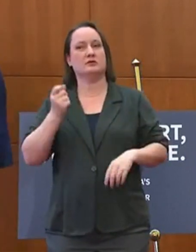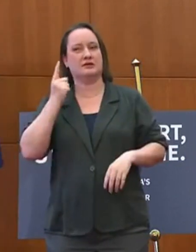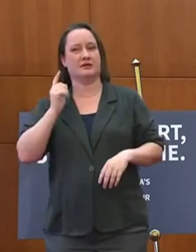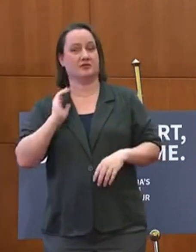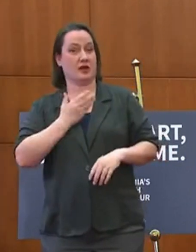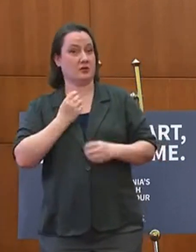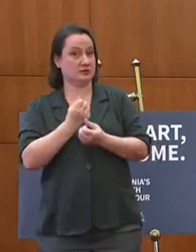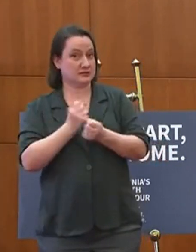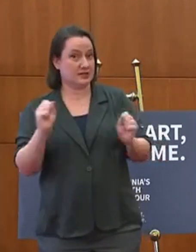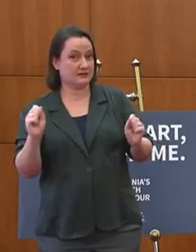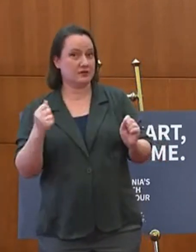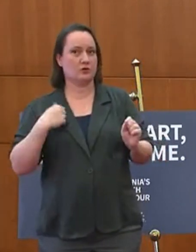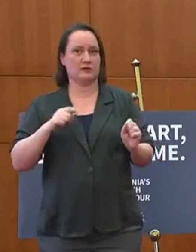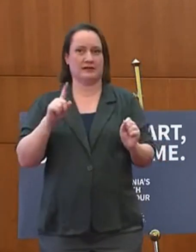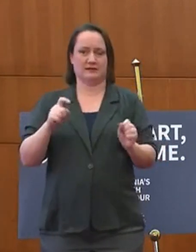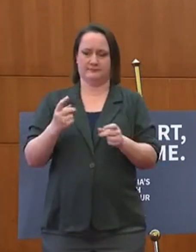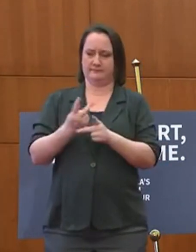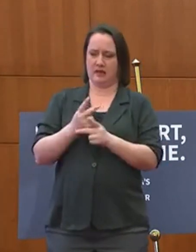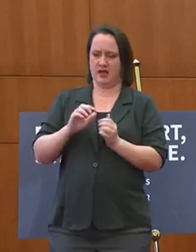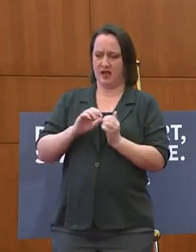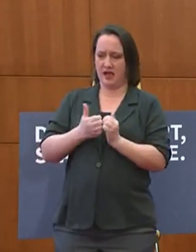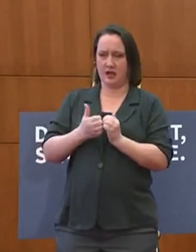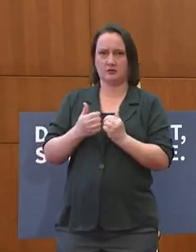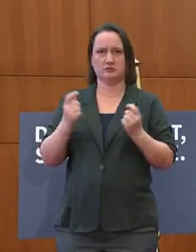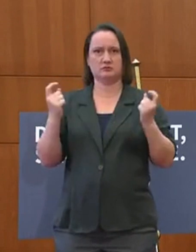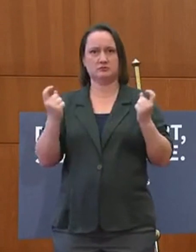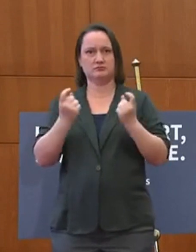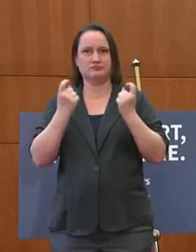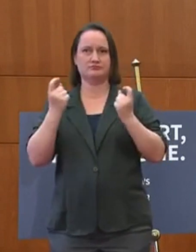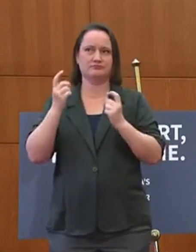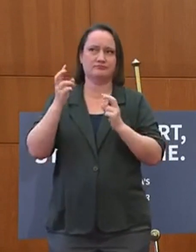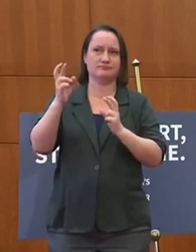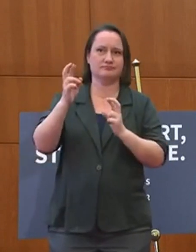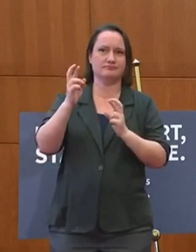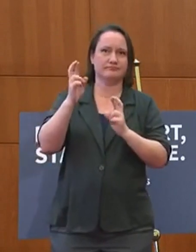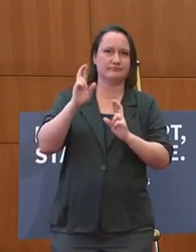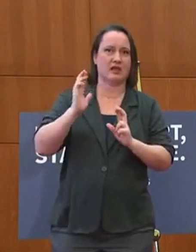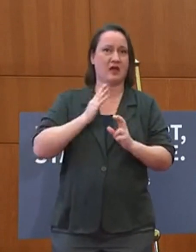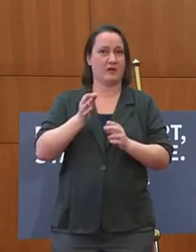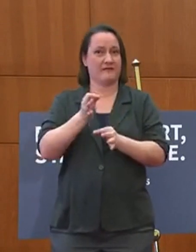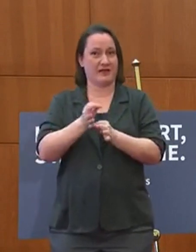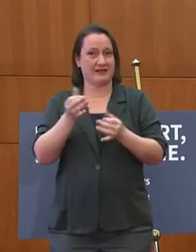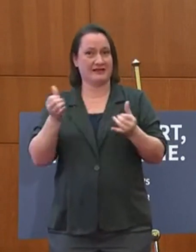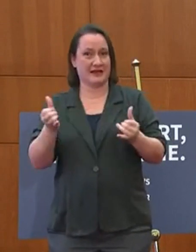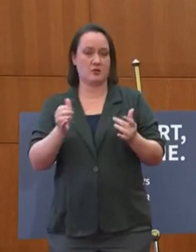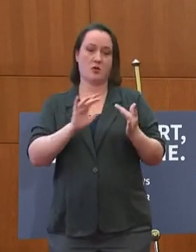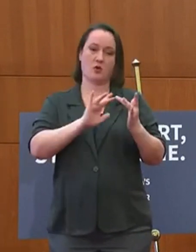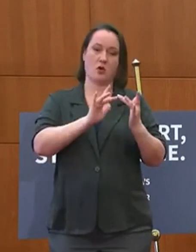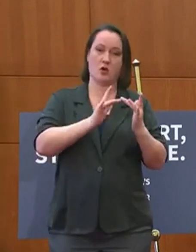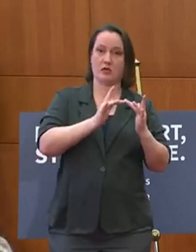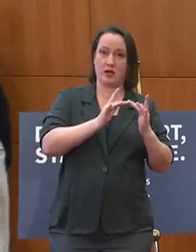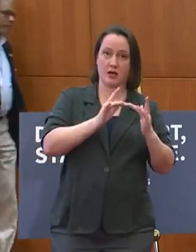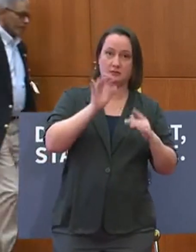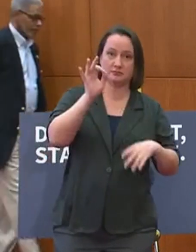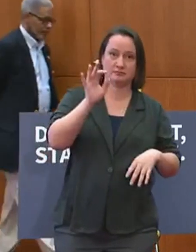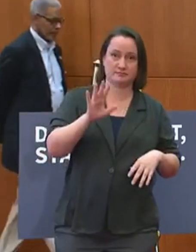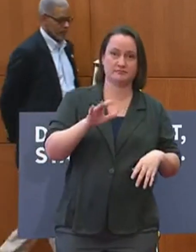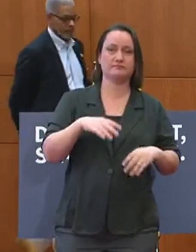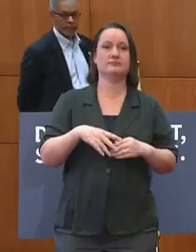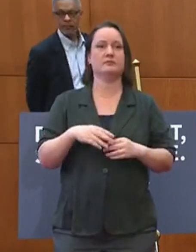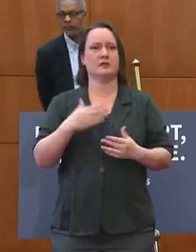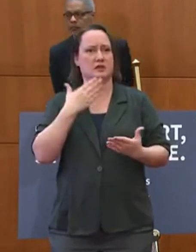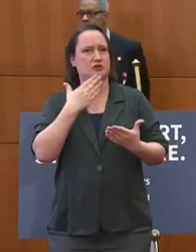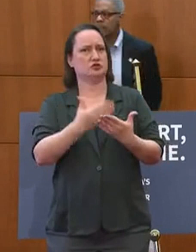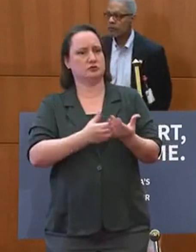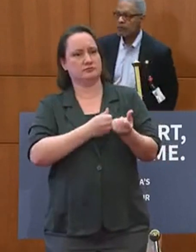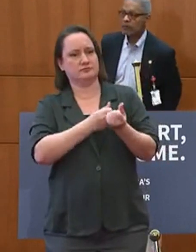everyone, we need to find other ways to celebrate our faith right now. Online sermons are a good way to help